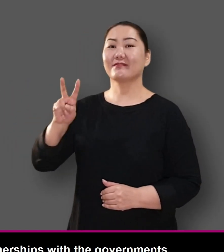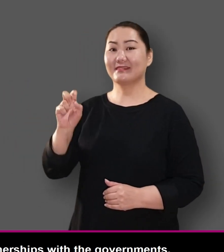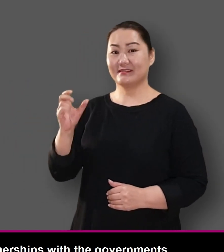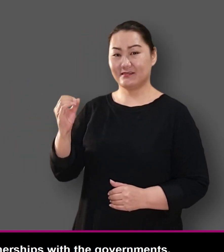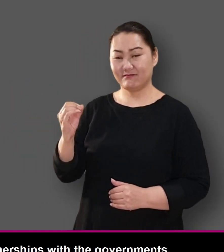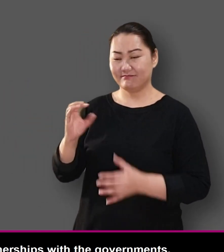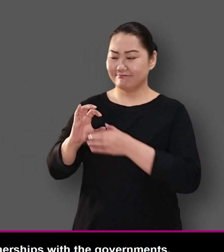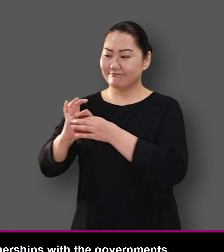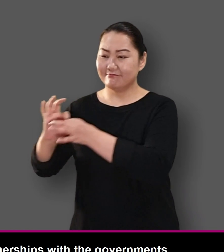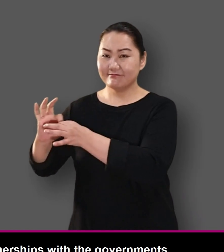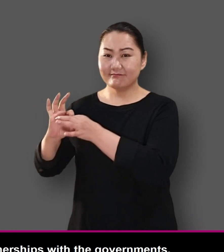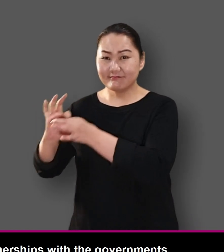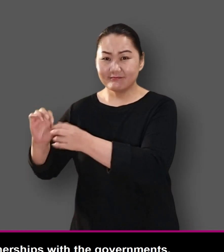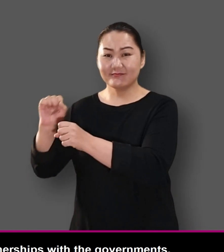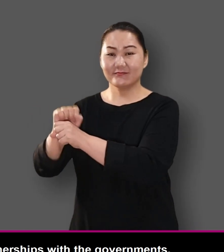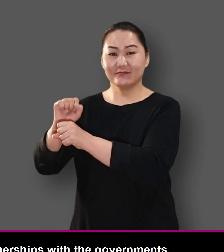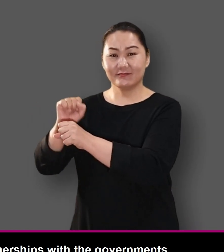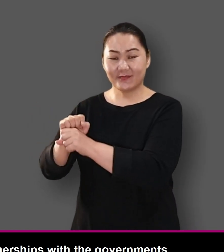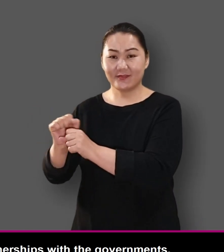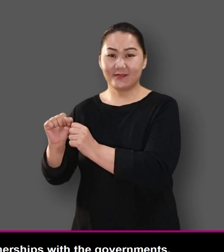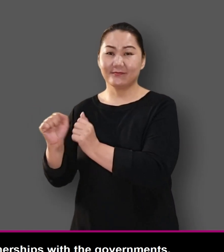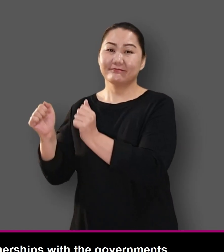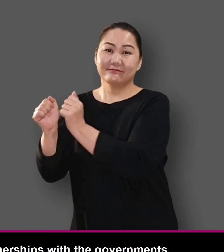we have established partnerships with the governments